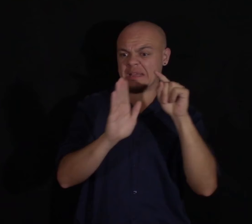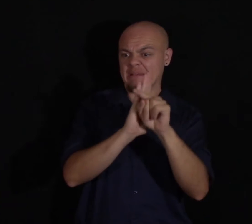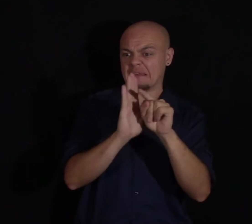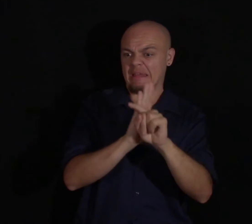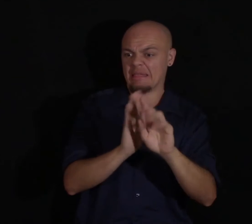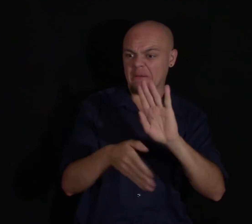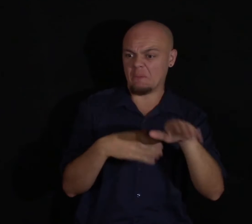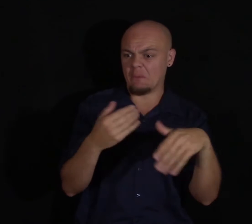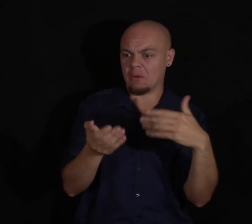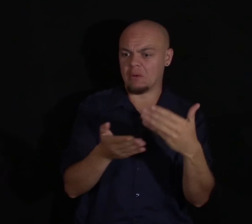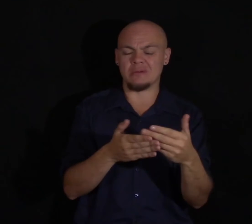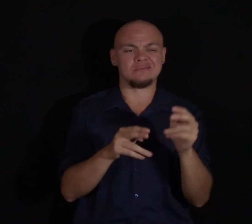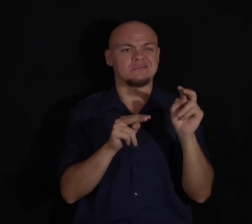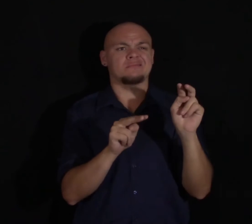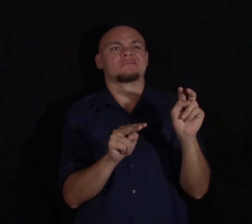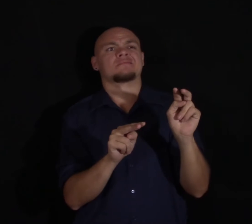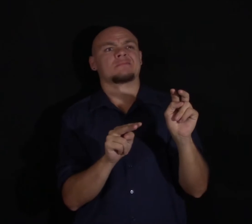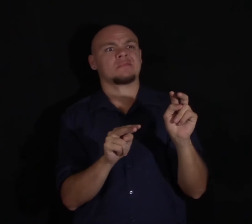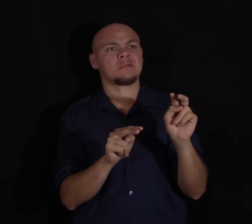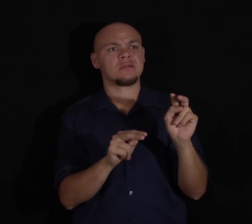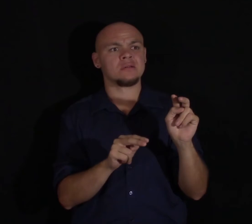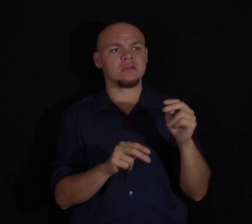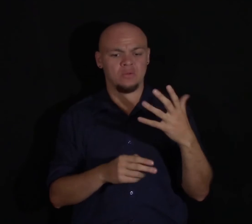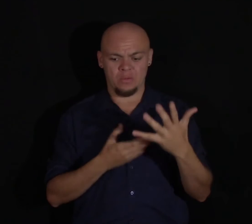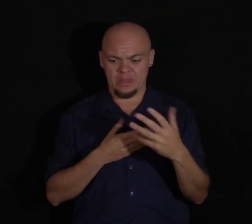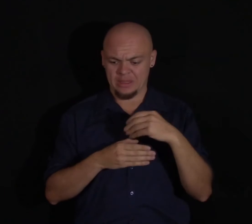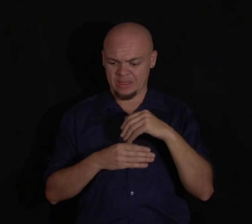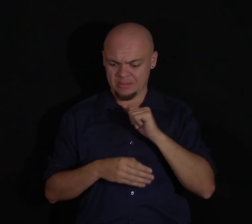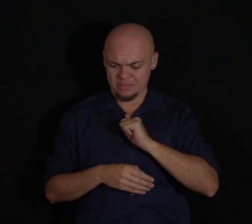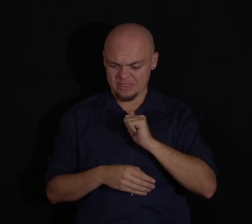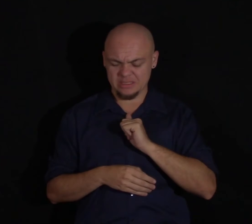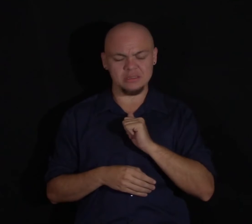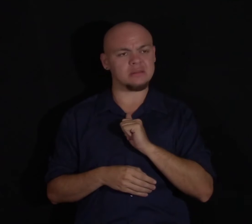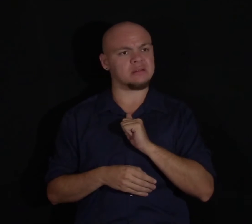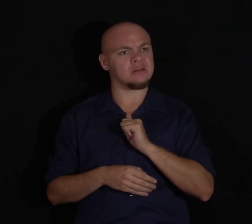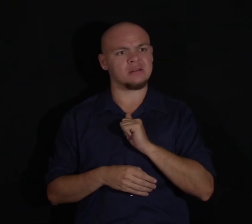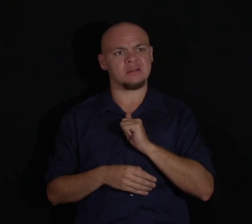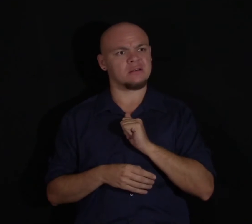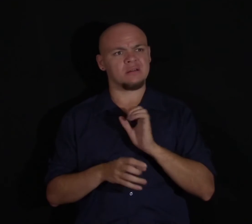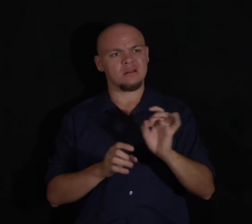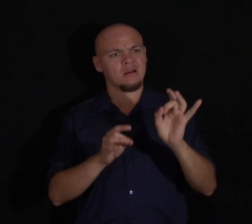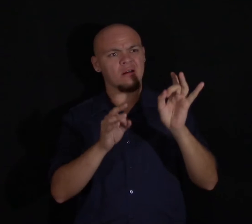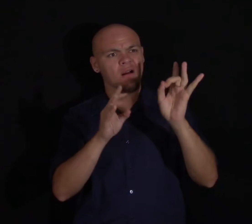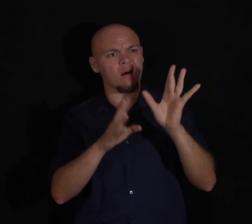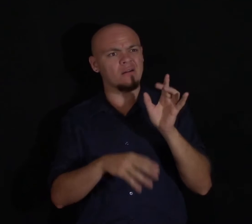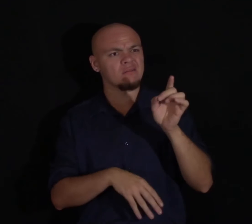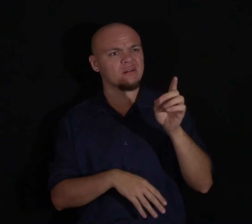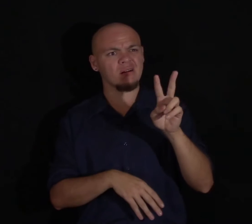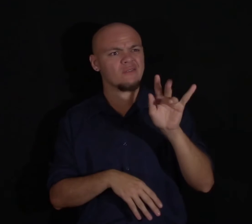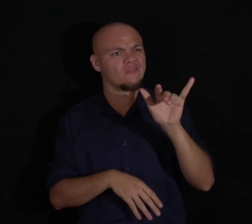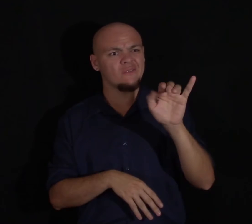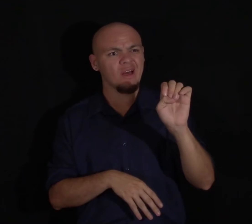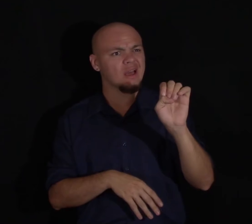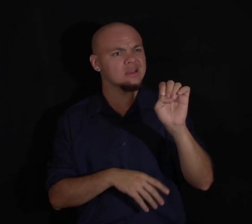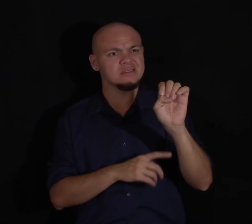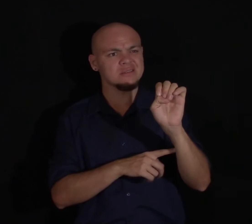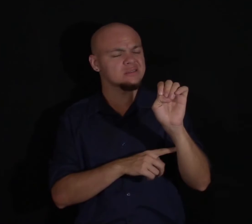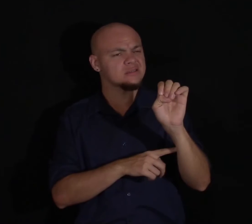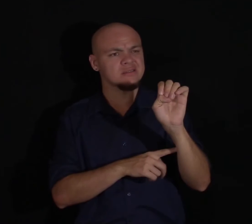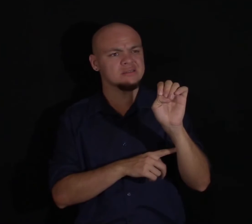greatest ardour for virtue rise within me, and abhorrence for vice, as far as I understood the signification of these